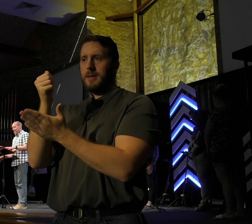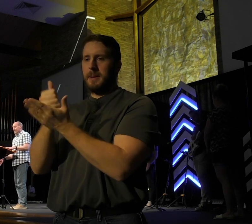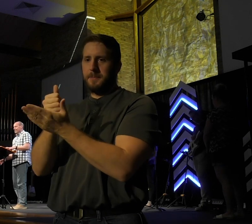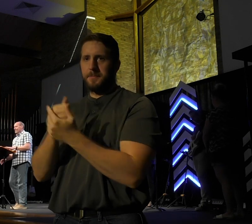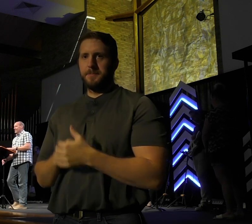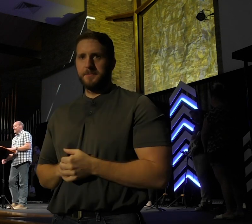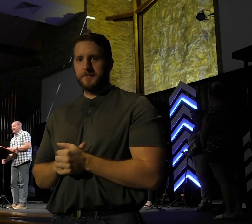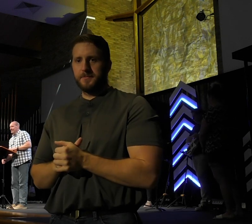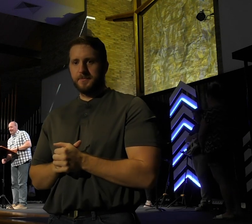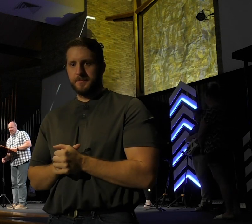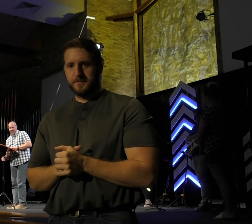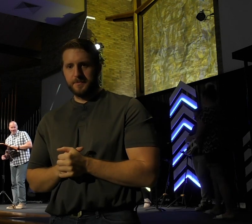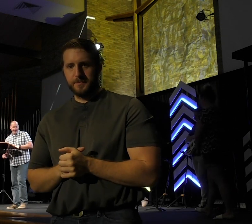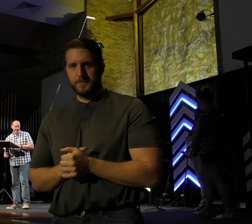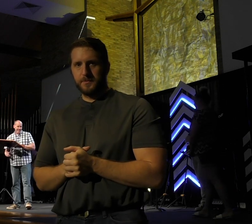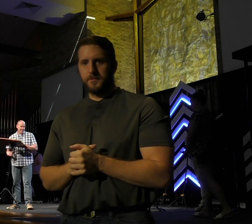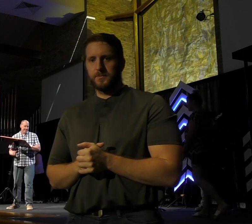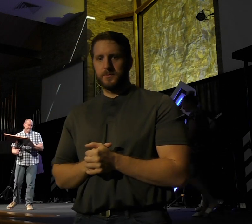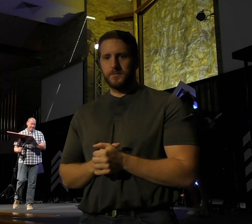Amen.